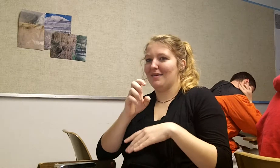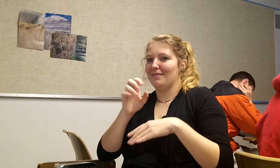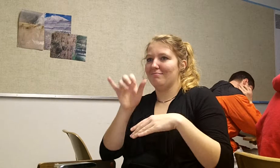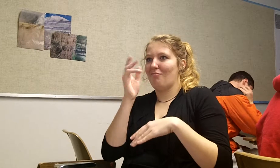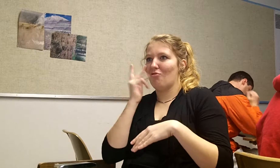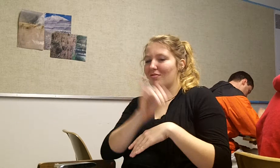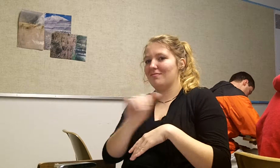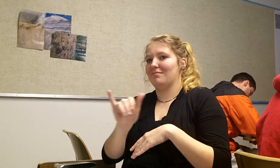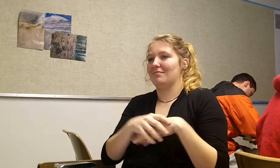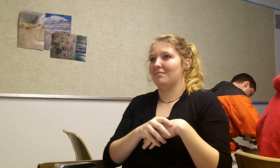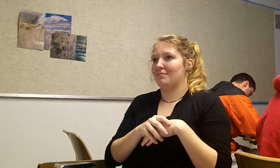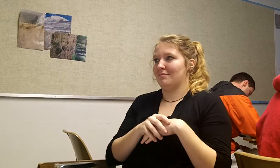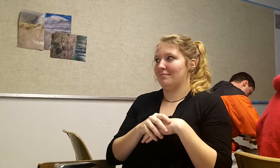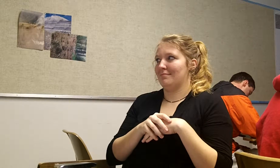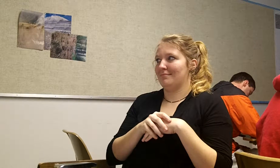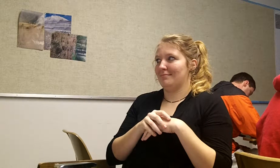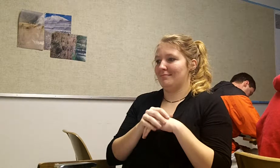I can't remember if I put more words on this or not. No.